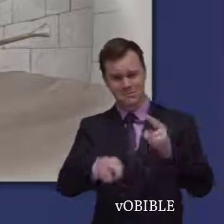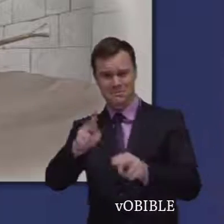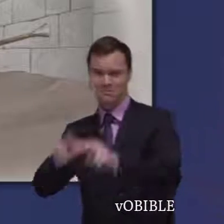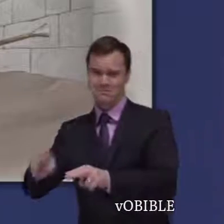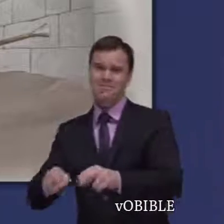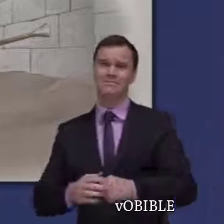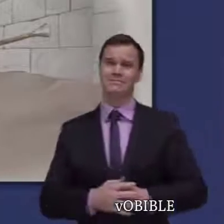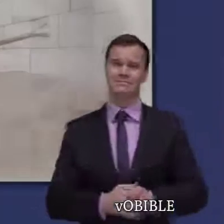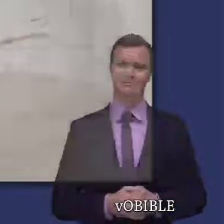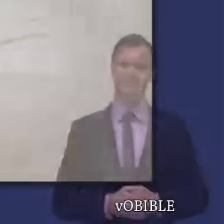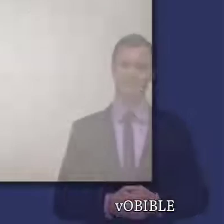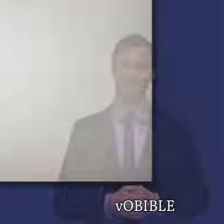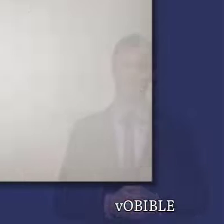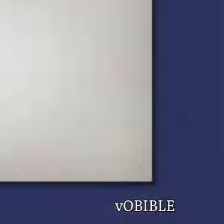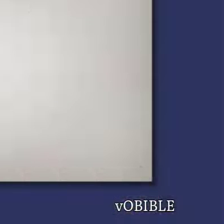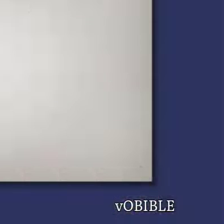its final siege.